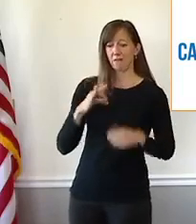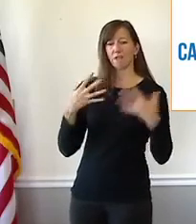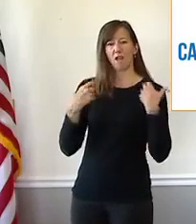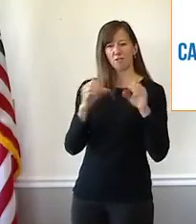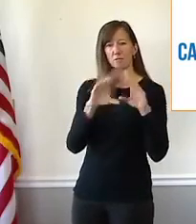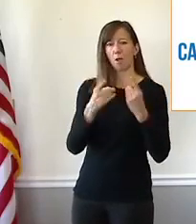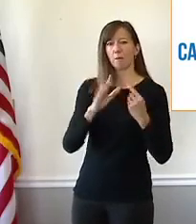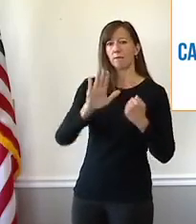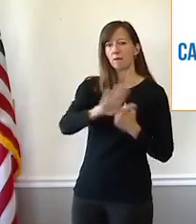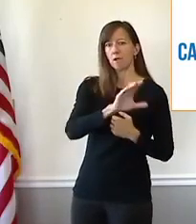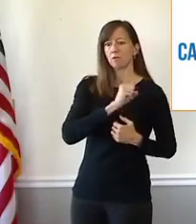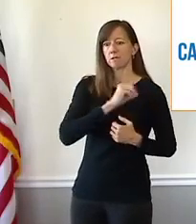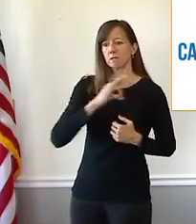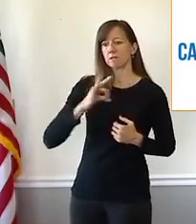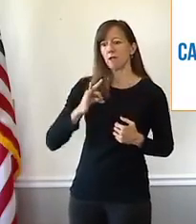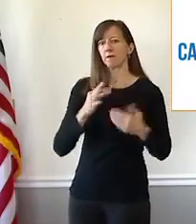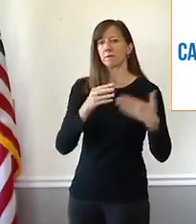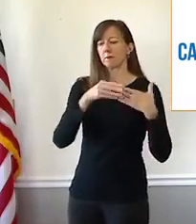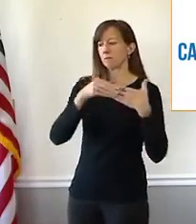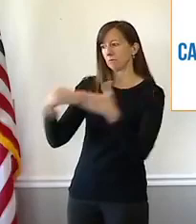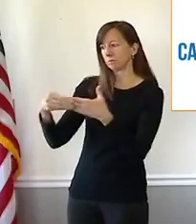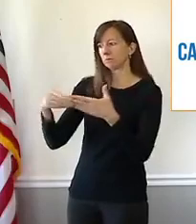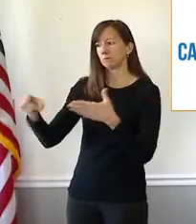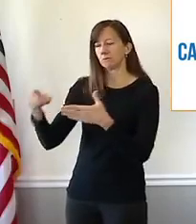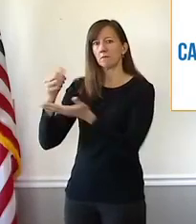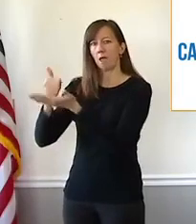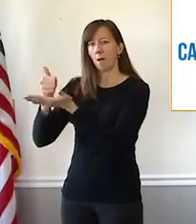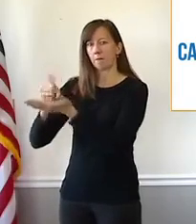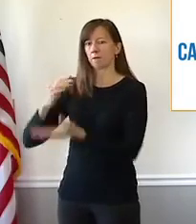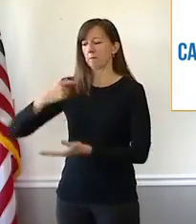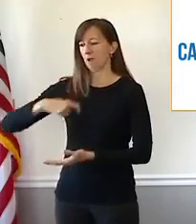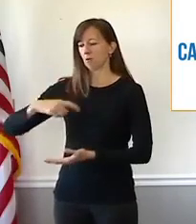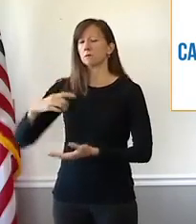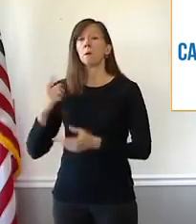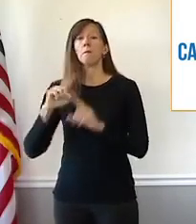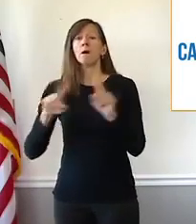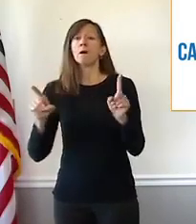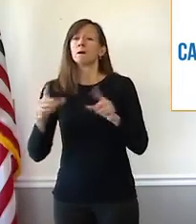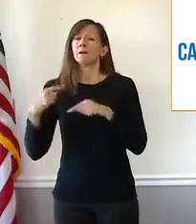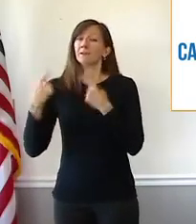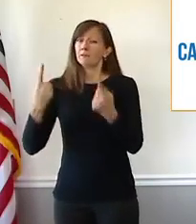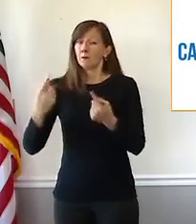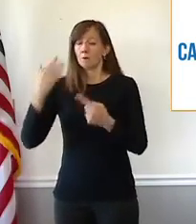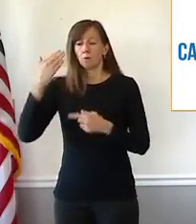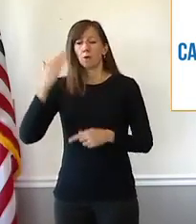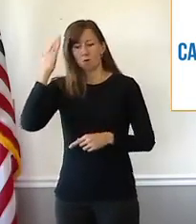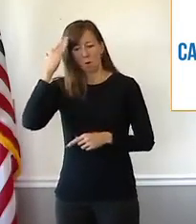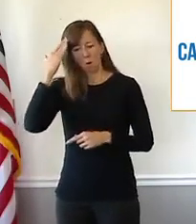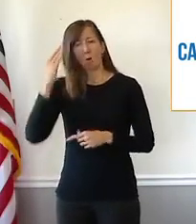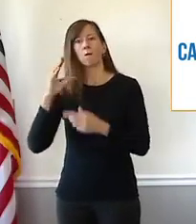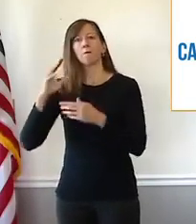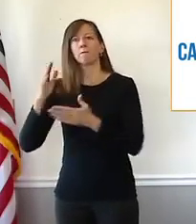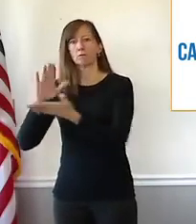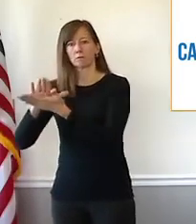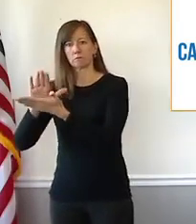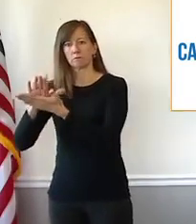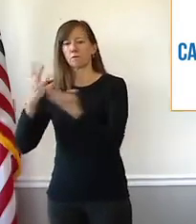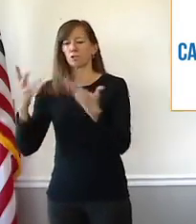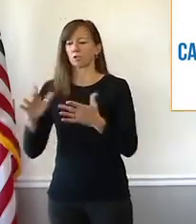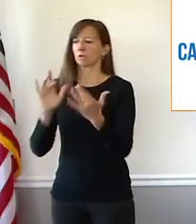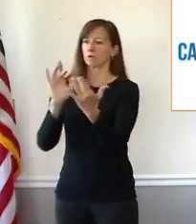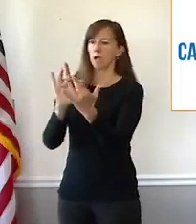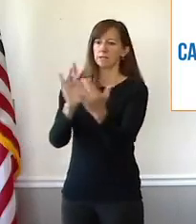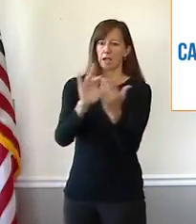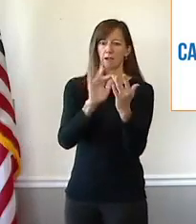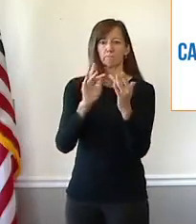campus response. We do know this, though, that contact tracing is well underway. The school has